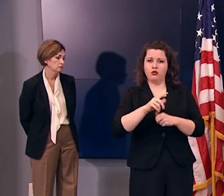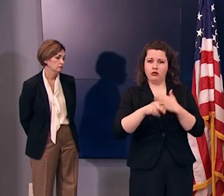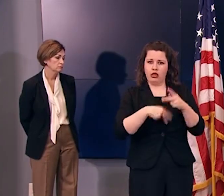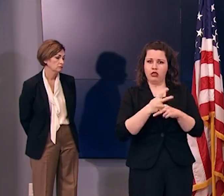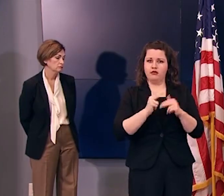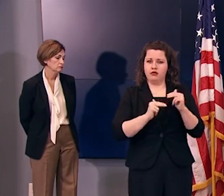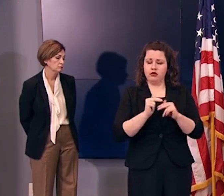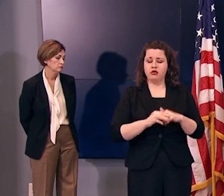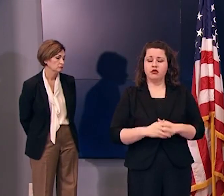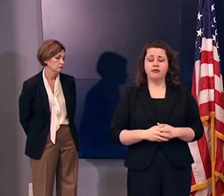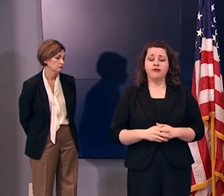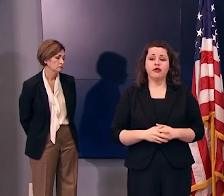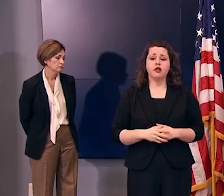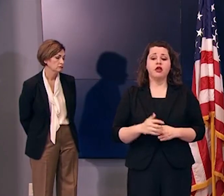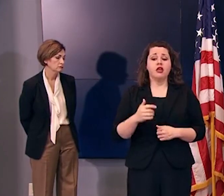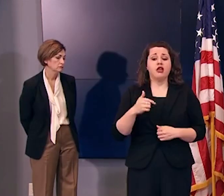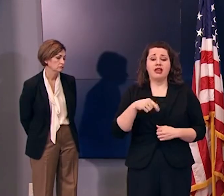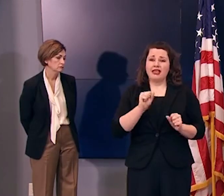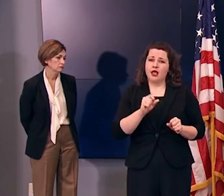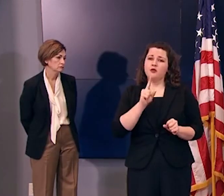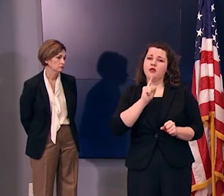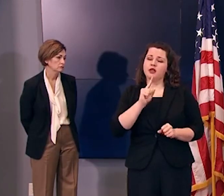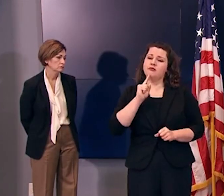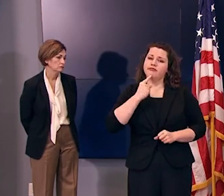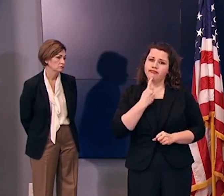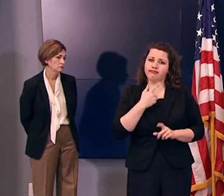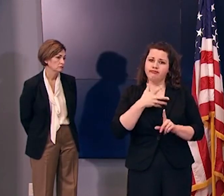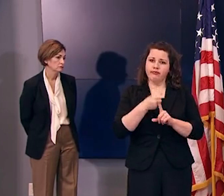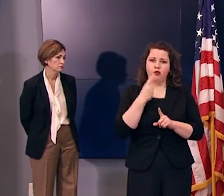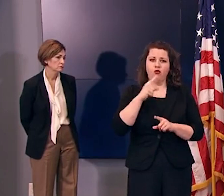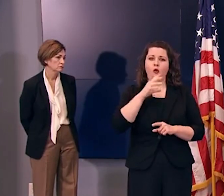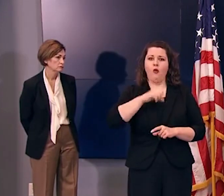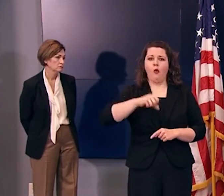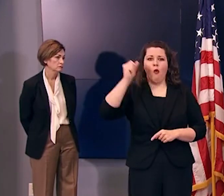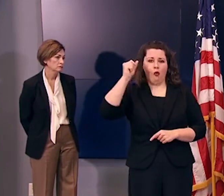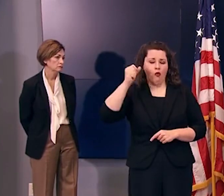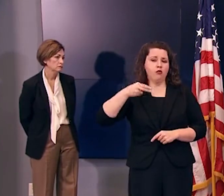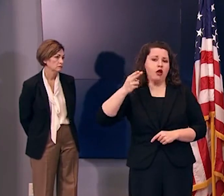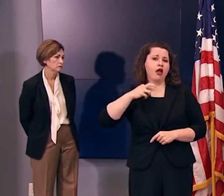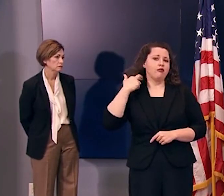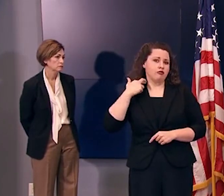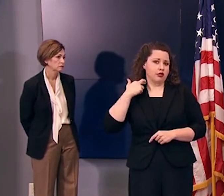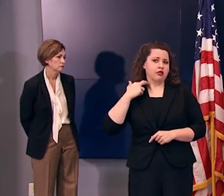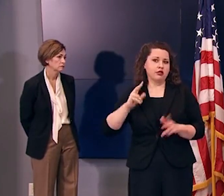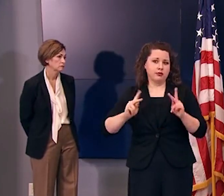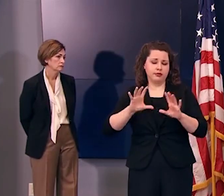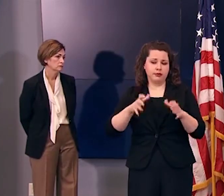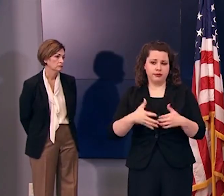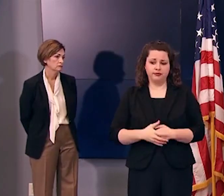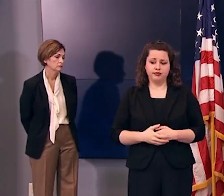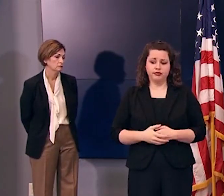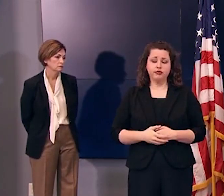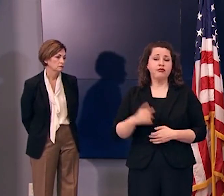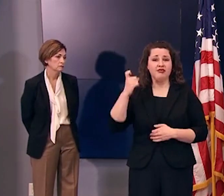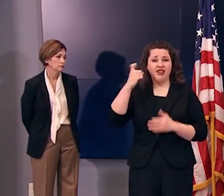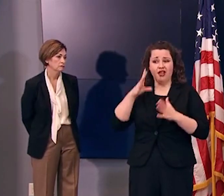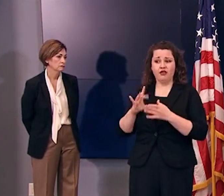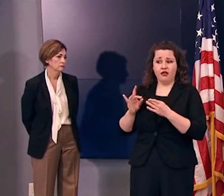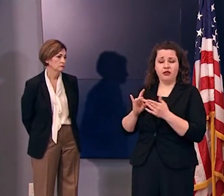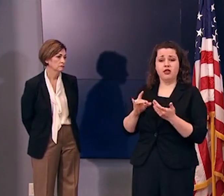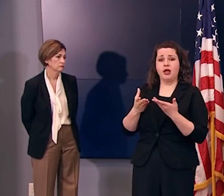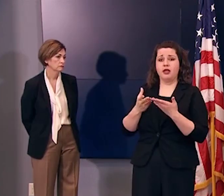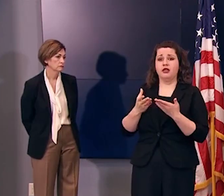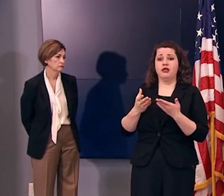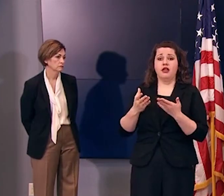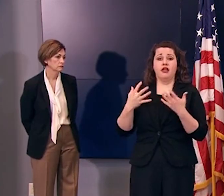facilities where it can have the most severe impacts on elderly and high-risk populations. So as you heard the governor mention, public